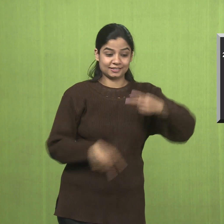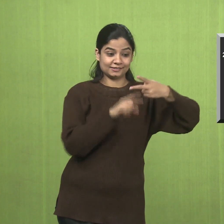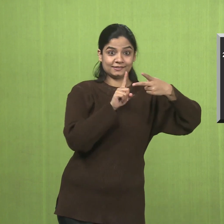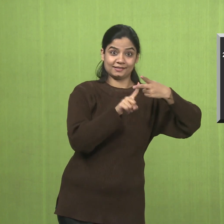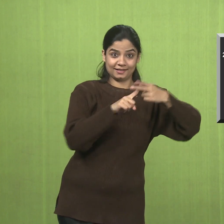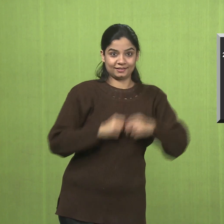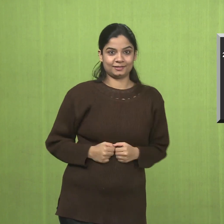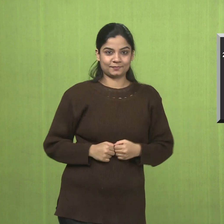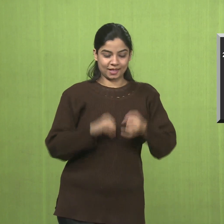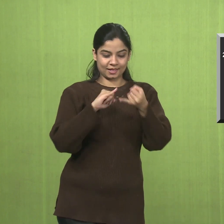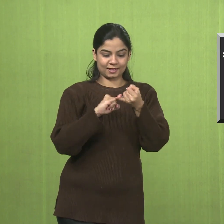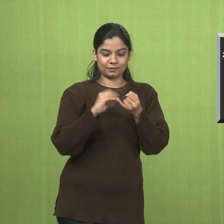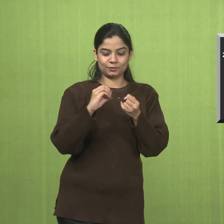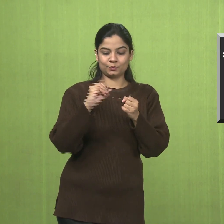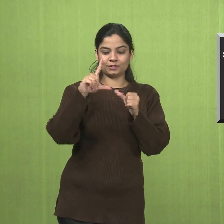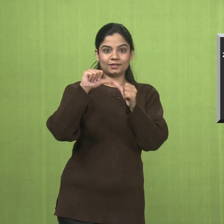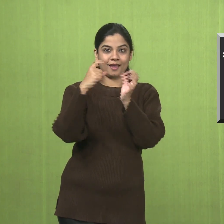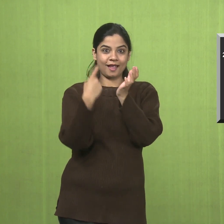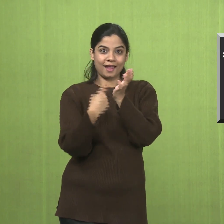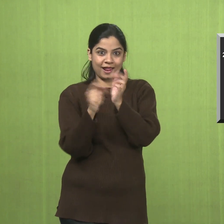The second is solar energy.